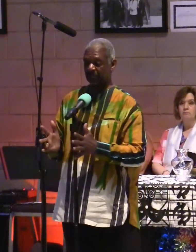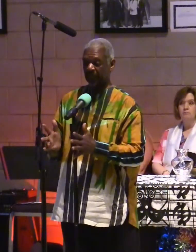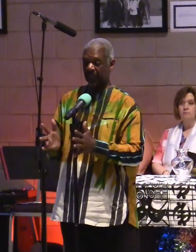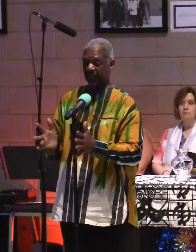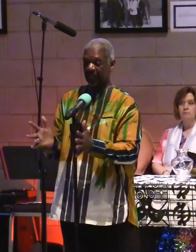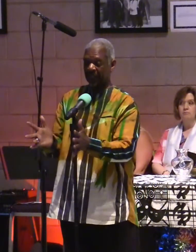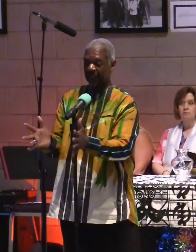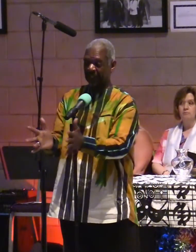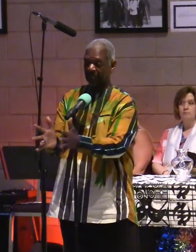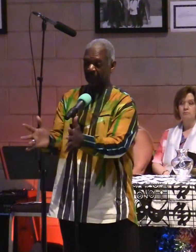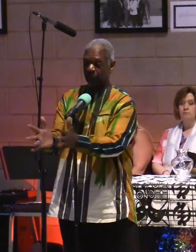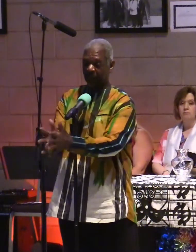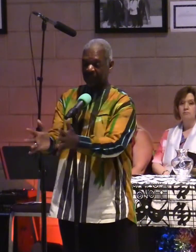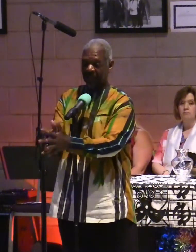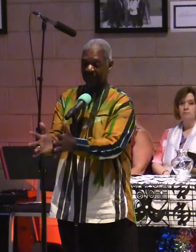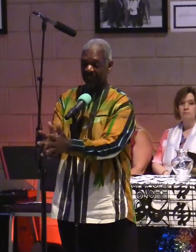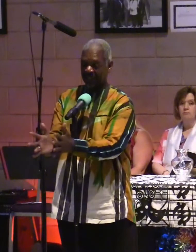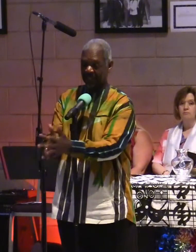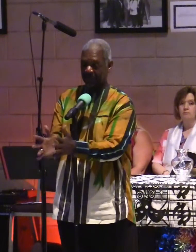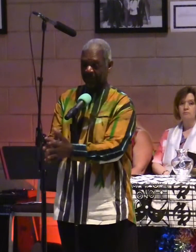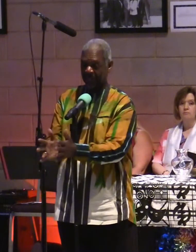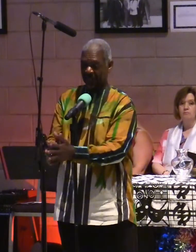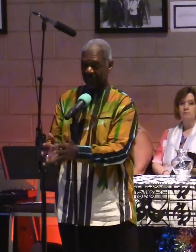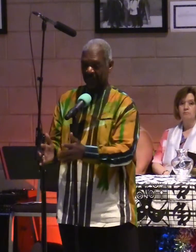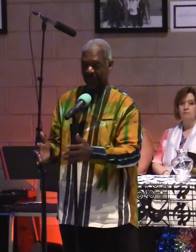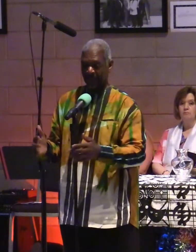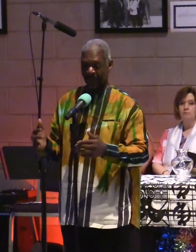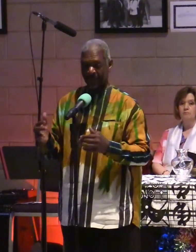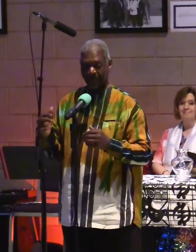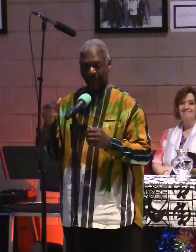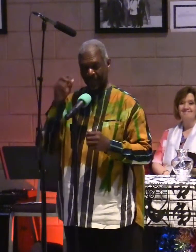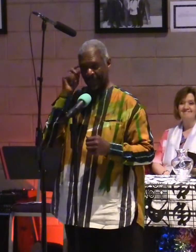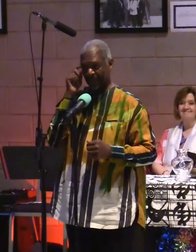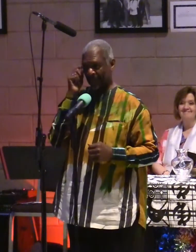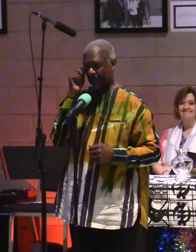Next month, Inner Light celebrates 25 years. Amen.